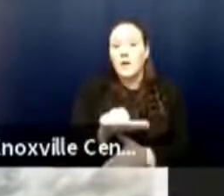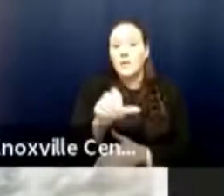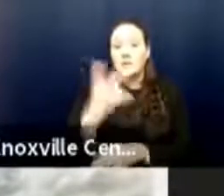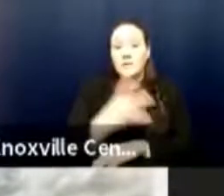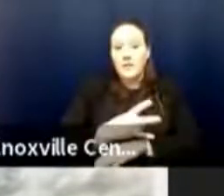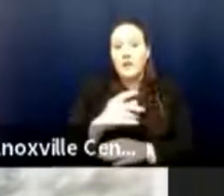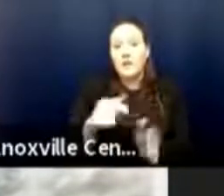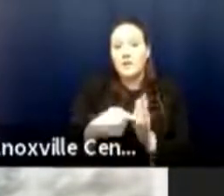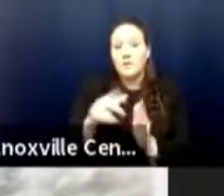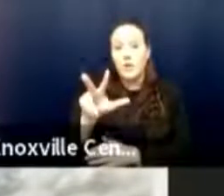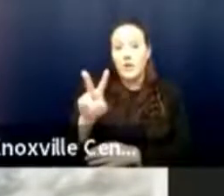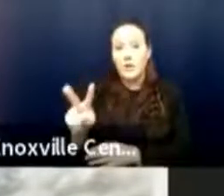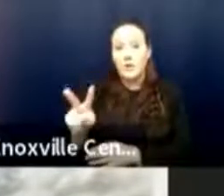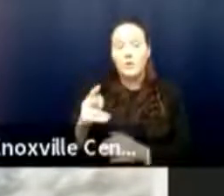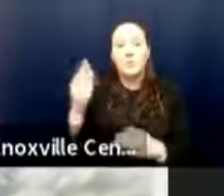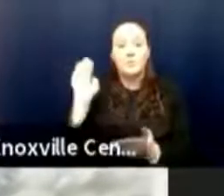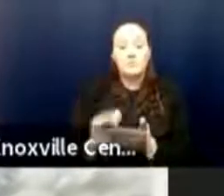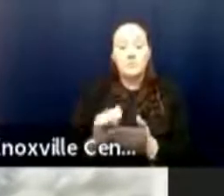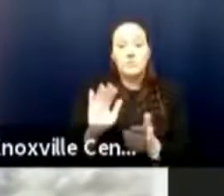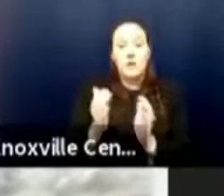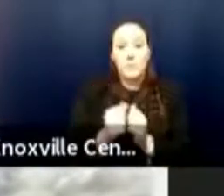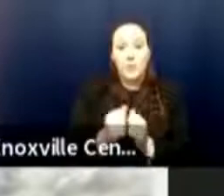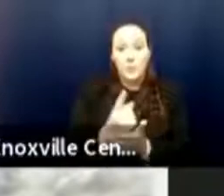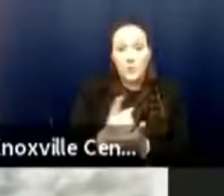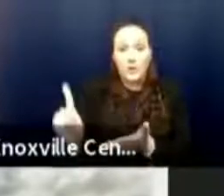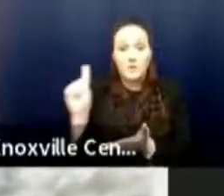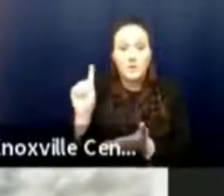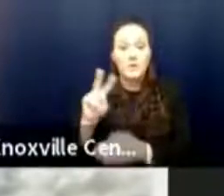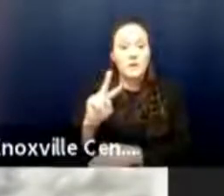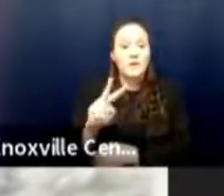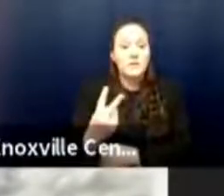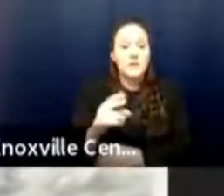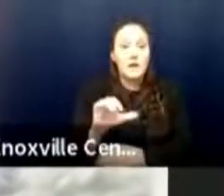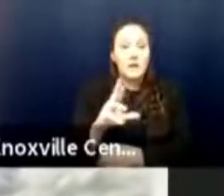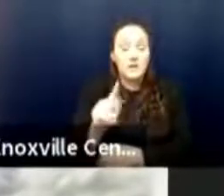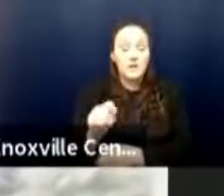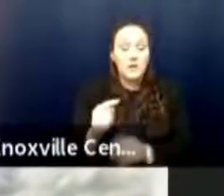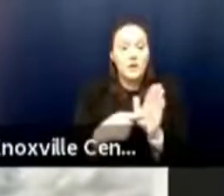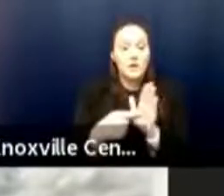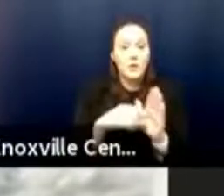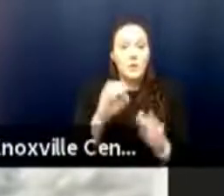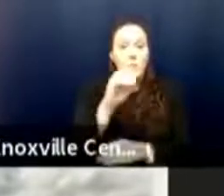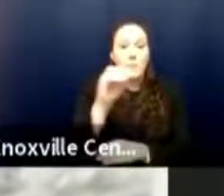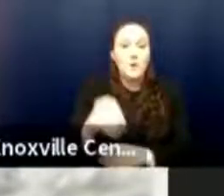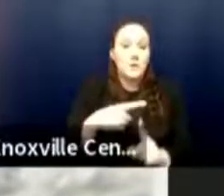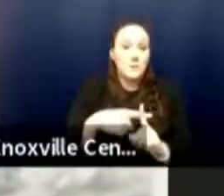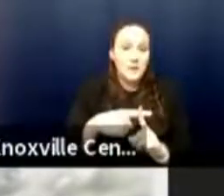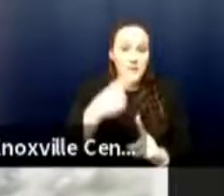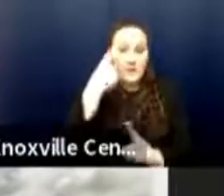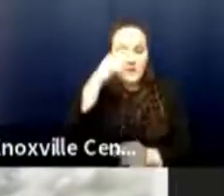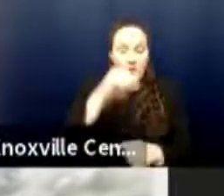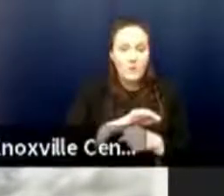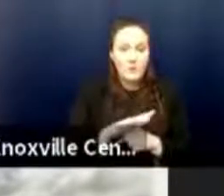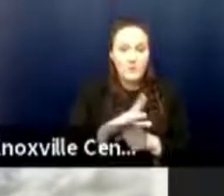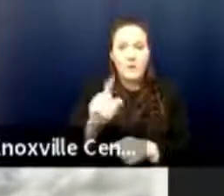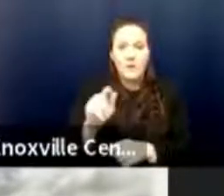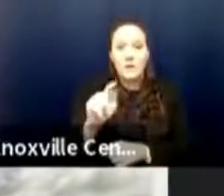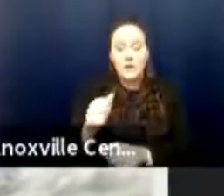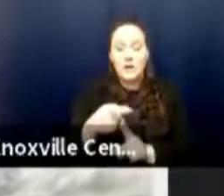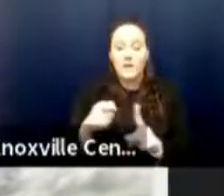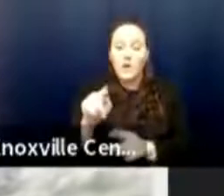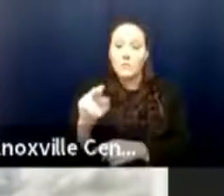is down from last week. The second chart shows the percent positive for COVID-19. The data is received from the Tennessee Department of Health.